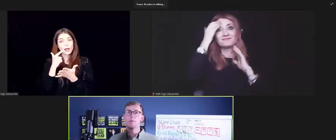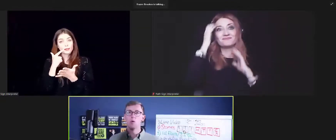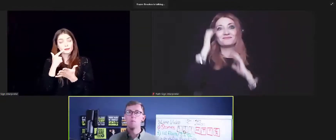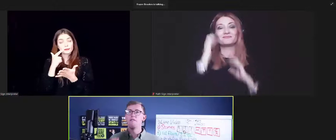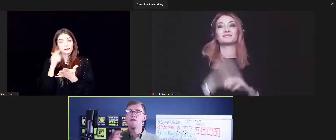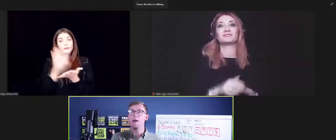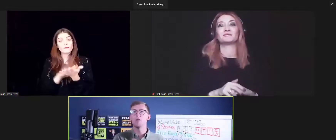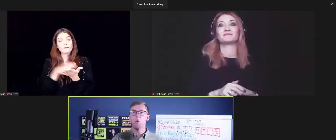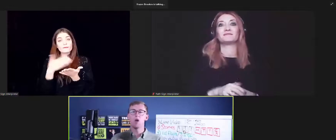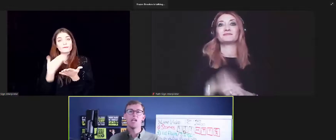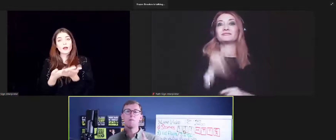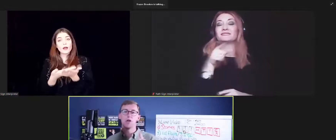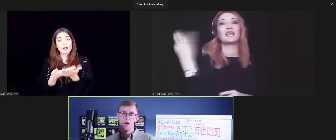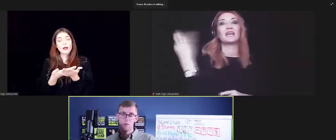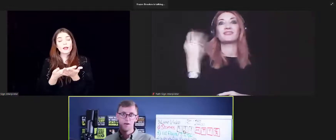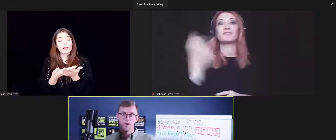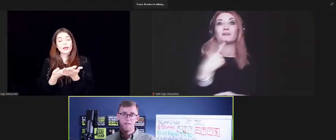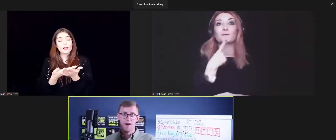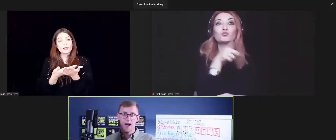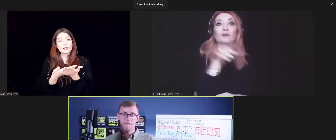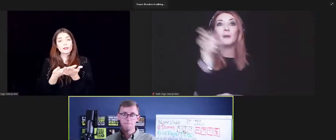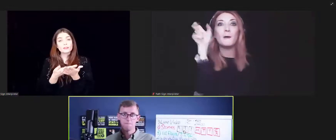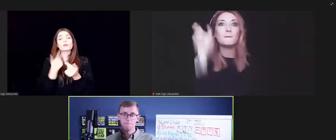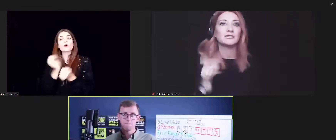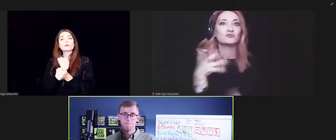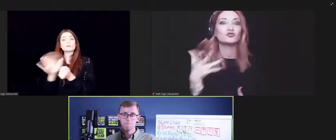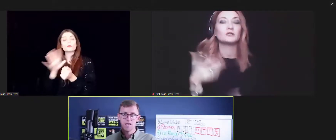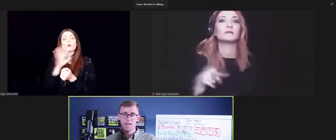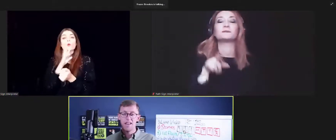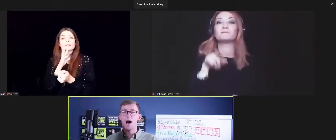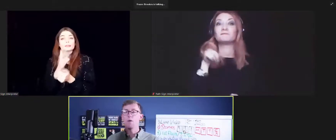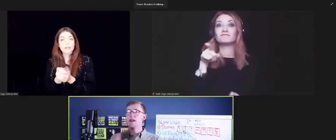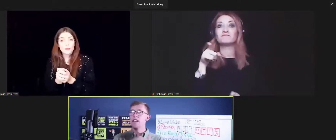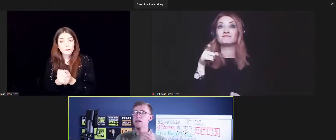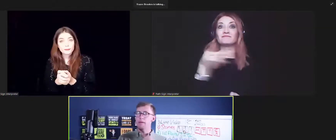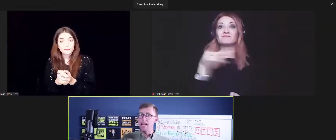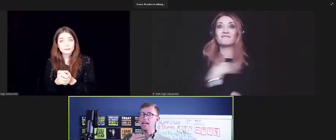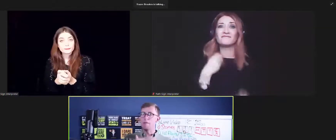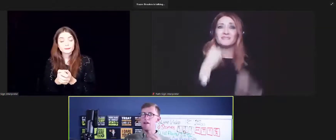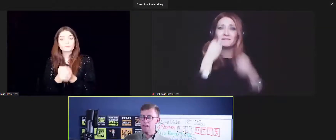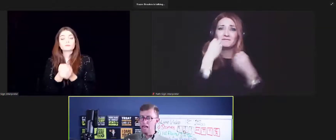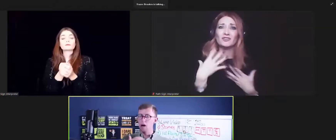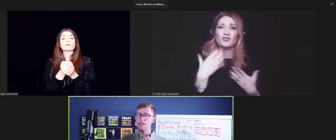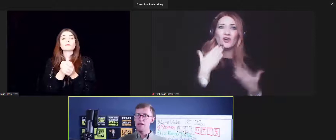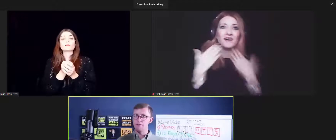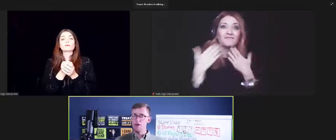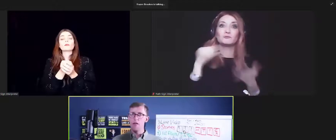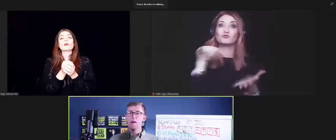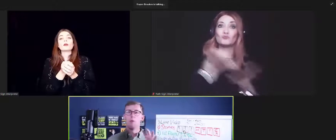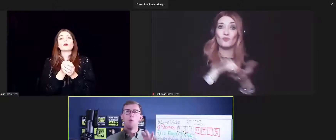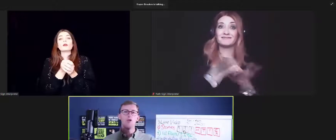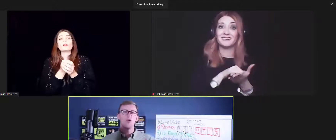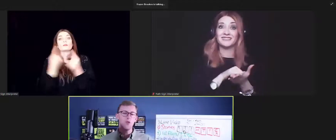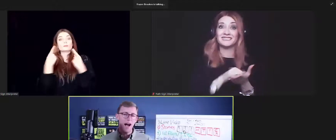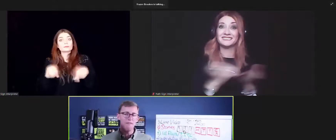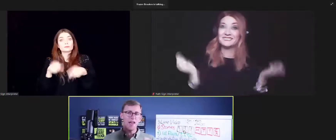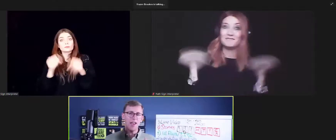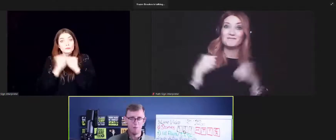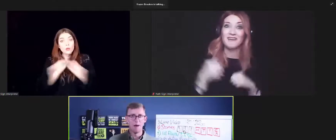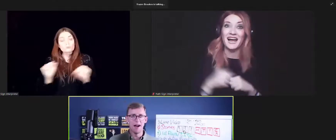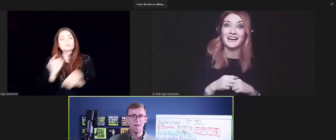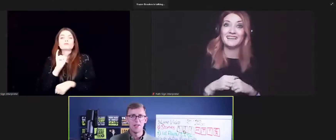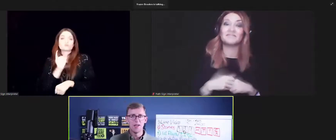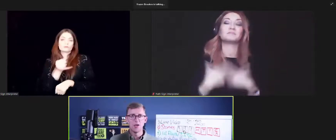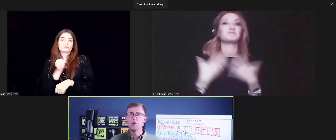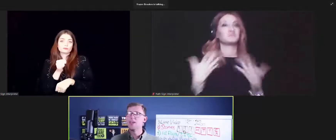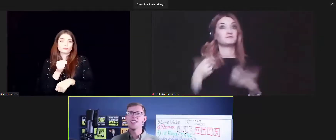WhatsApp number for them to WhatsApp you, right? Now, in the beginning, it might feel a little bit different, but once you have their